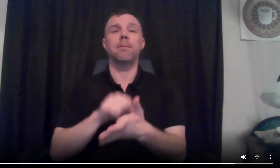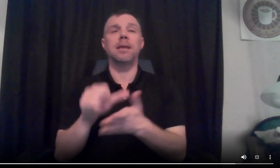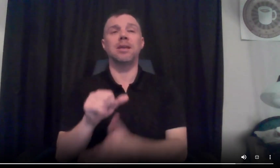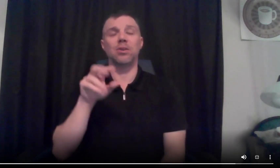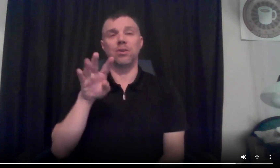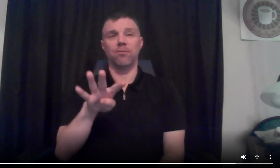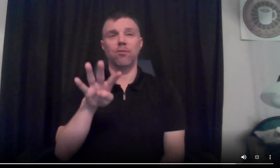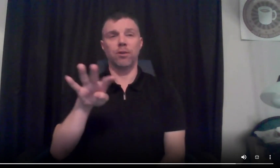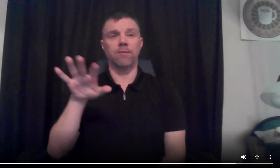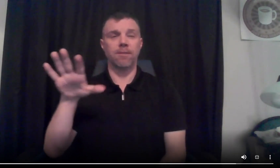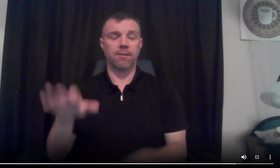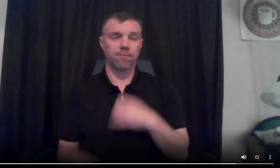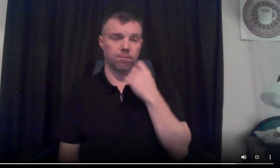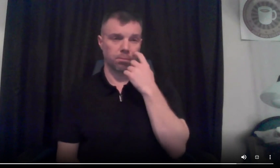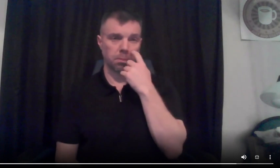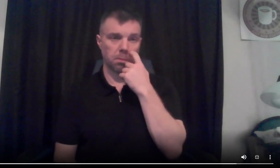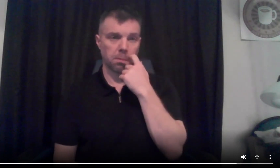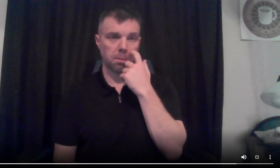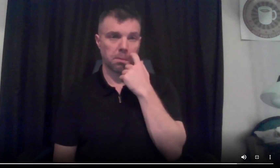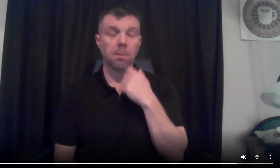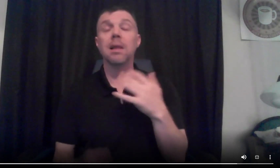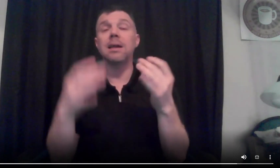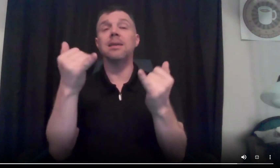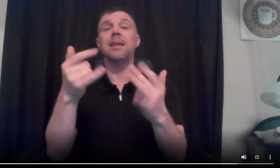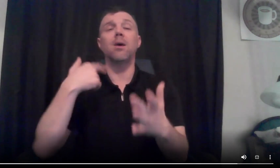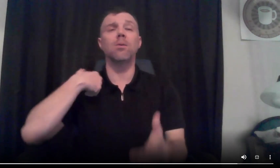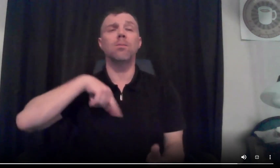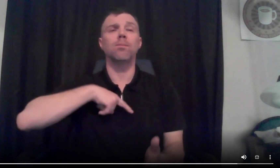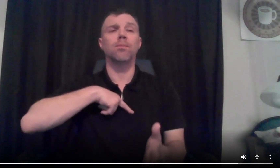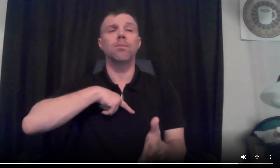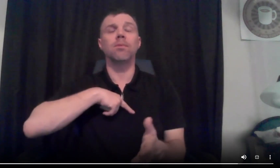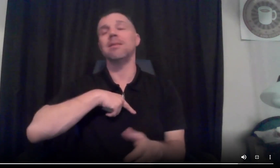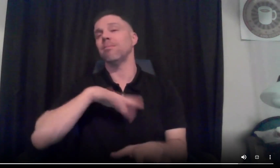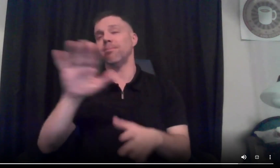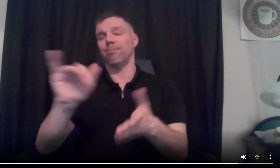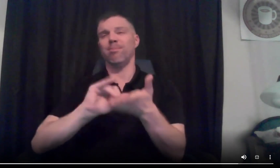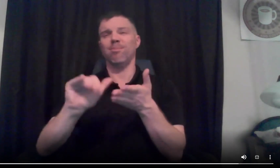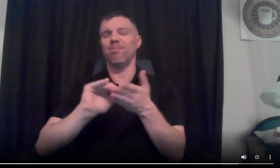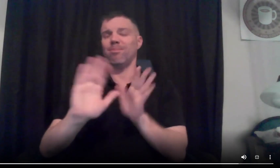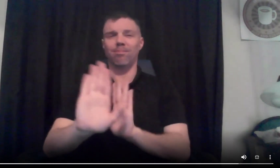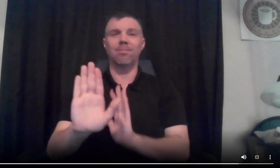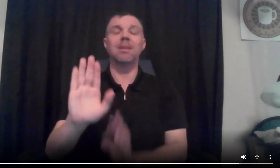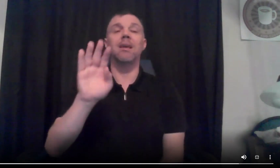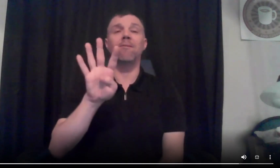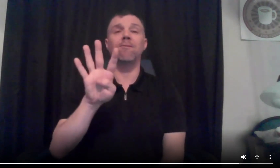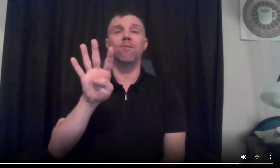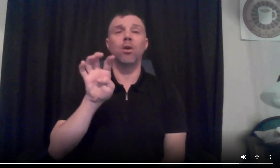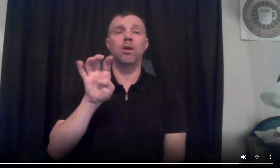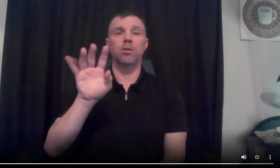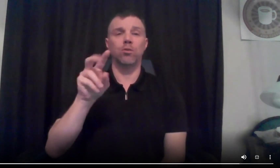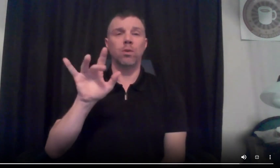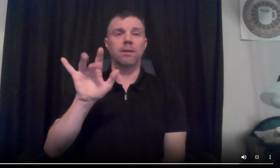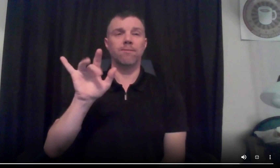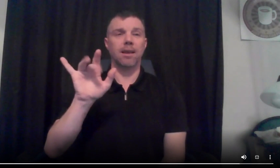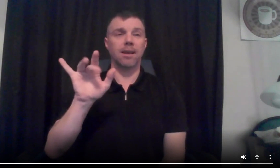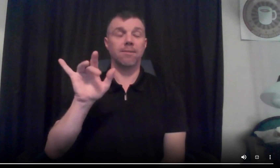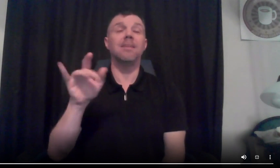That's a really big, important difference. Now we're going to look on page 445. So we're not going to take any